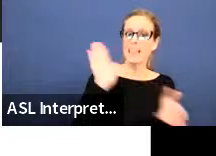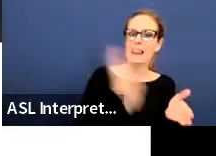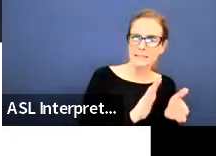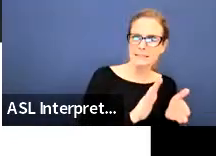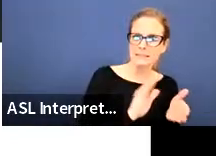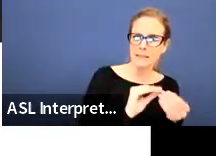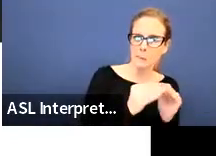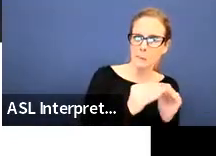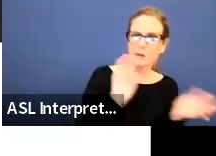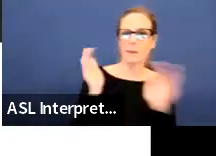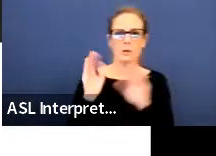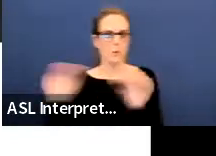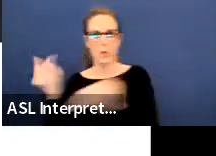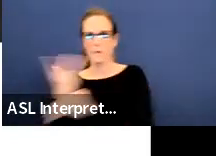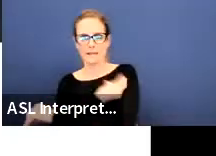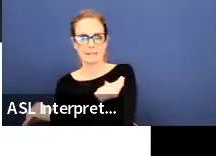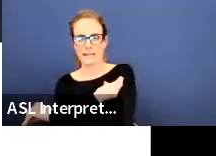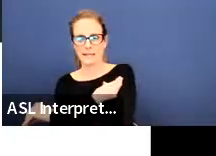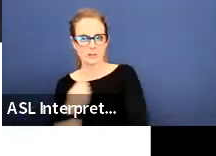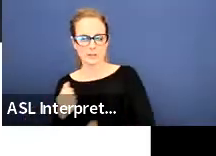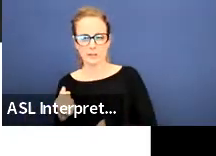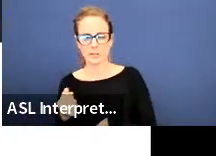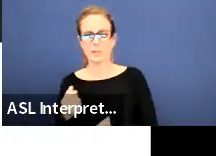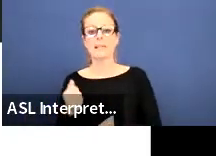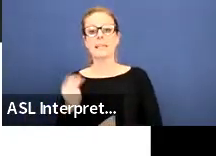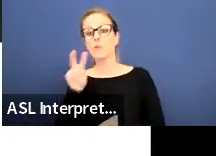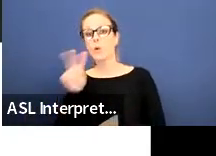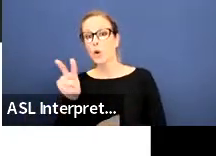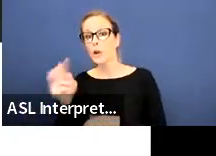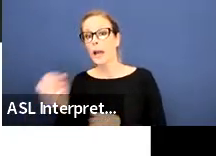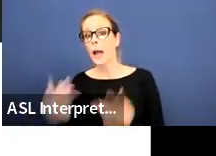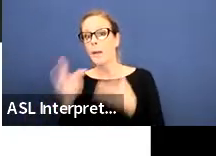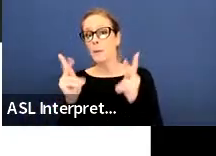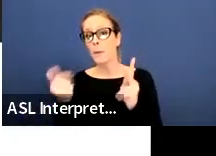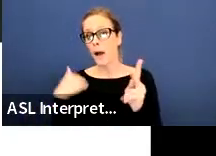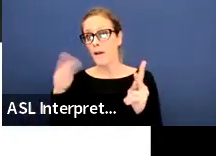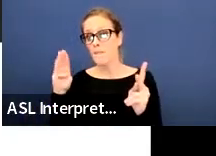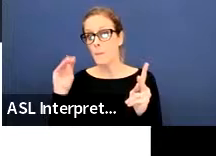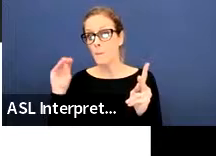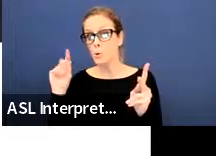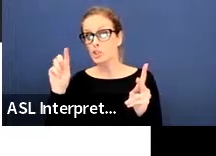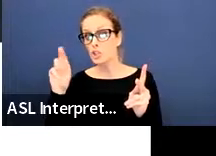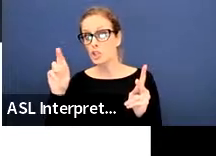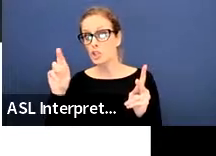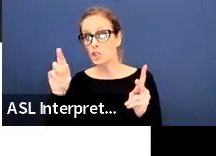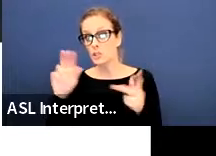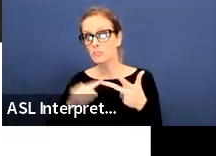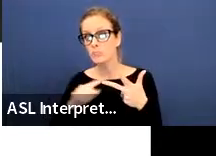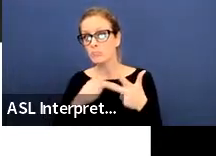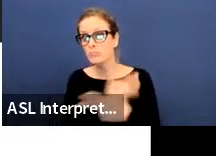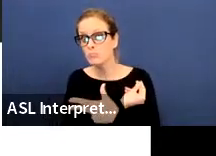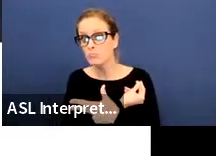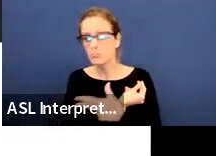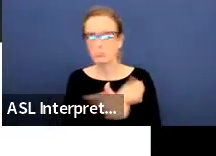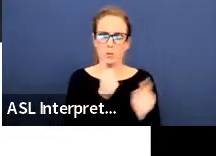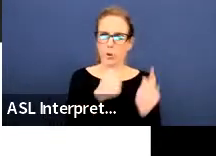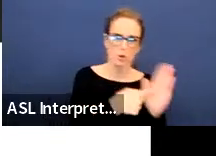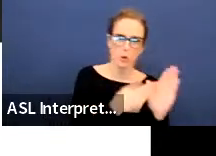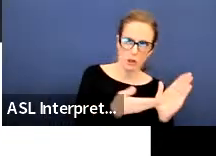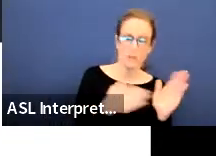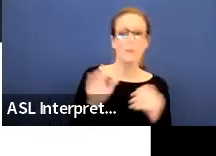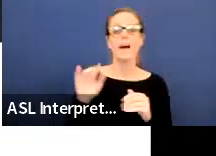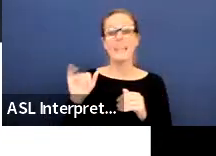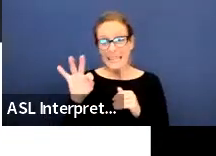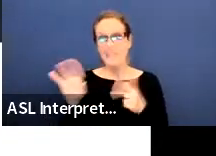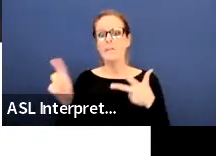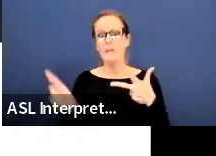And when you're able to look by booster status, which we don't show here, boosters really add to that.